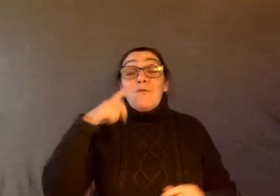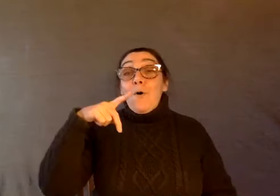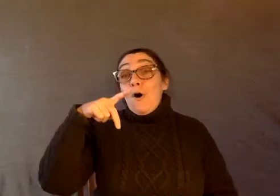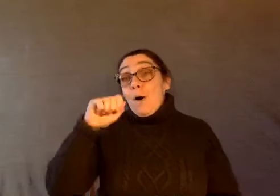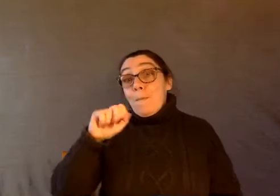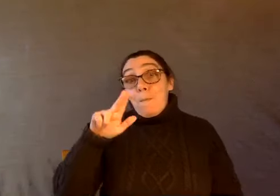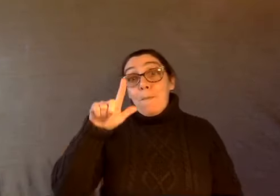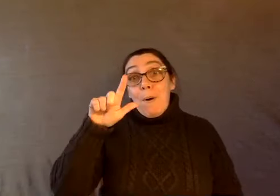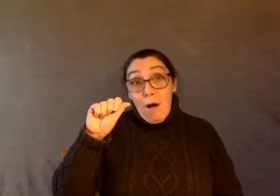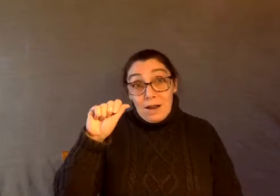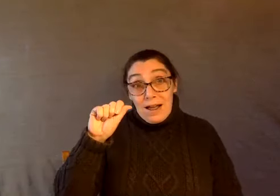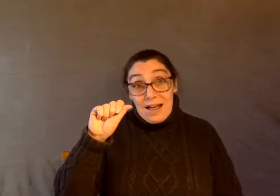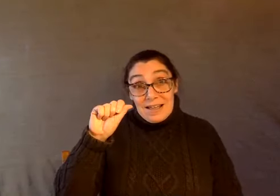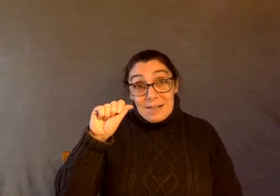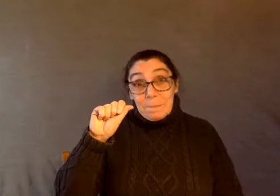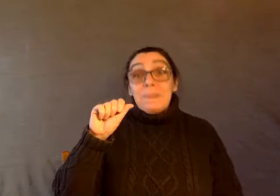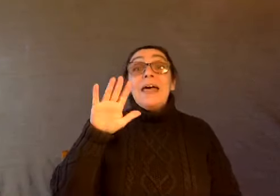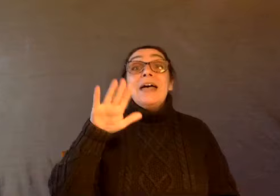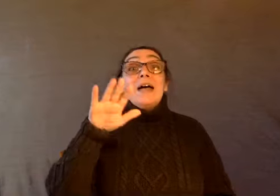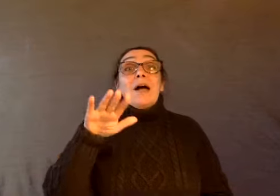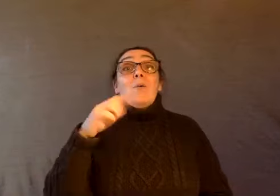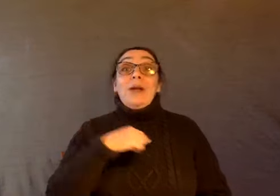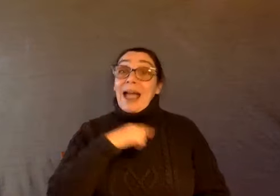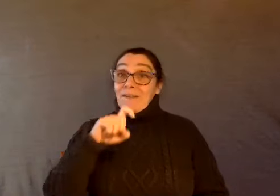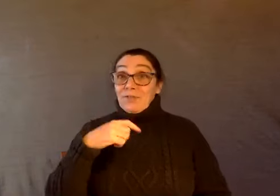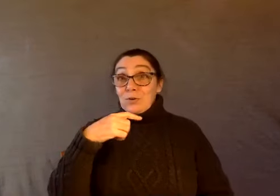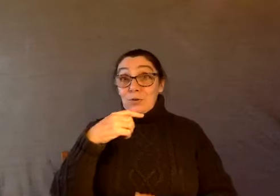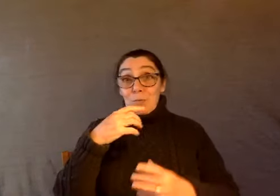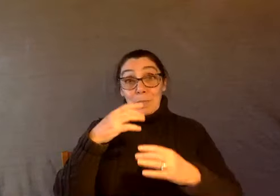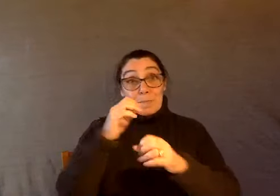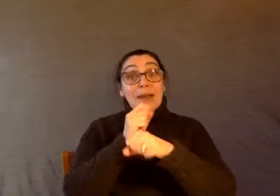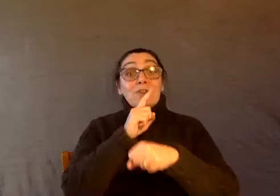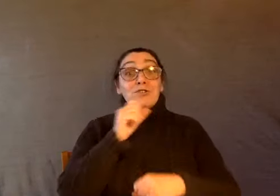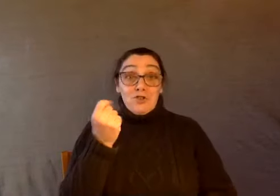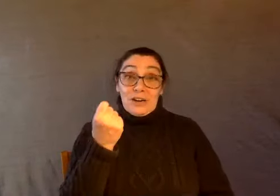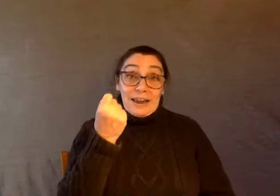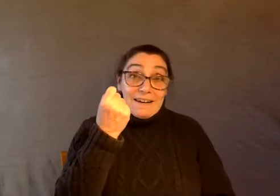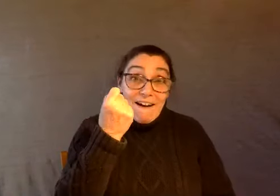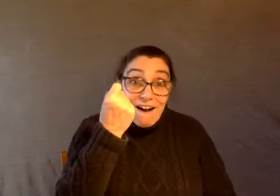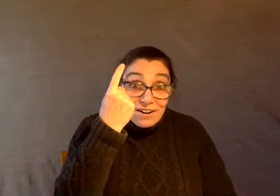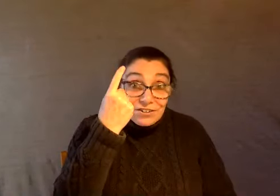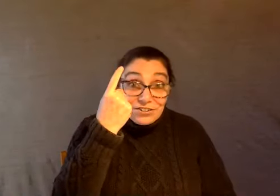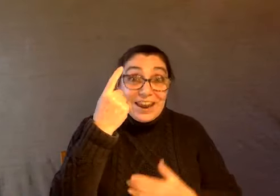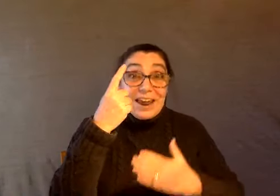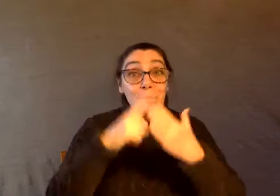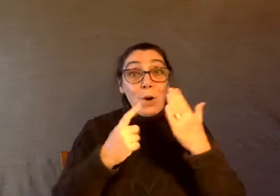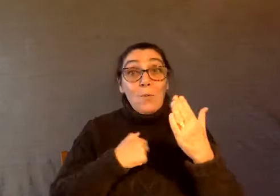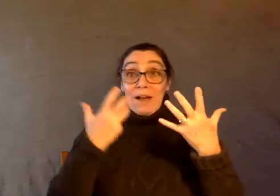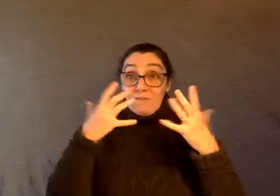For Paula, we have to make sure she can understand